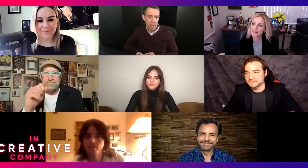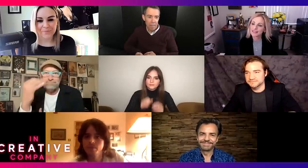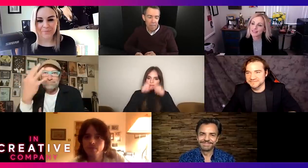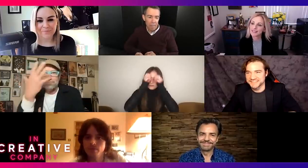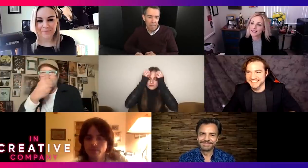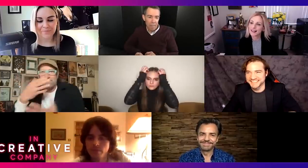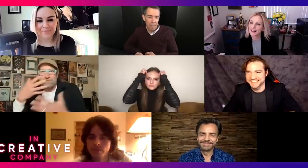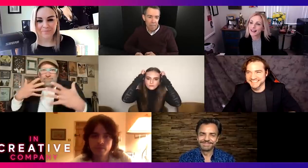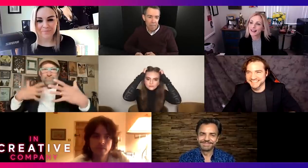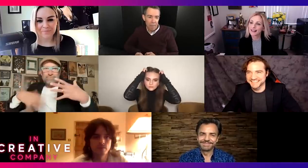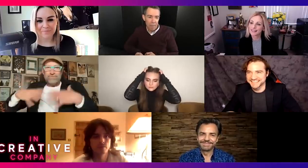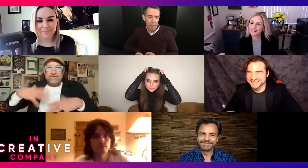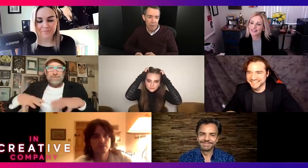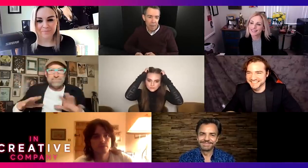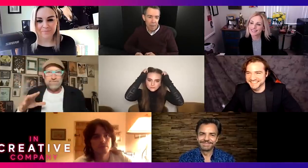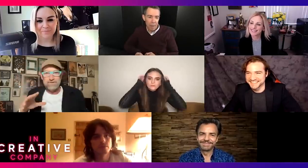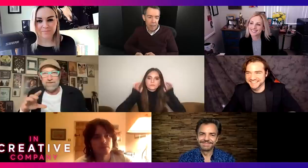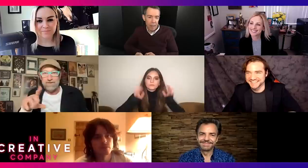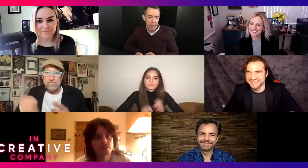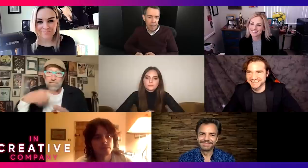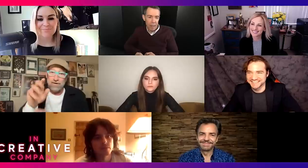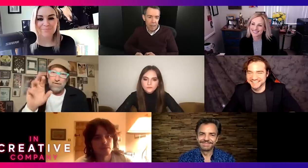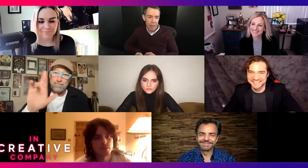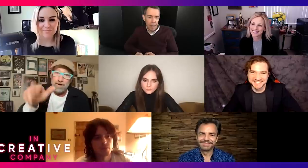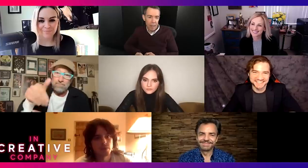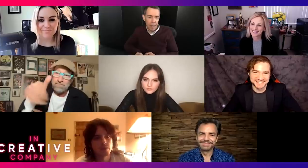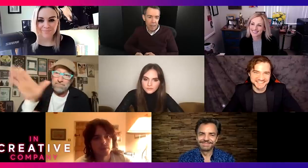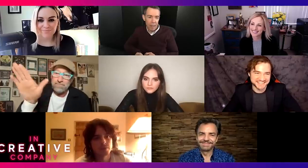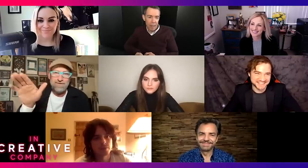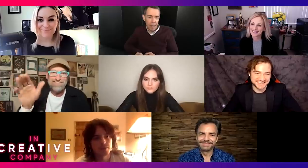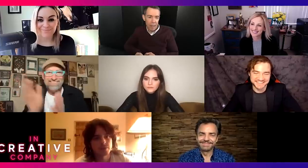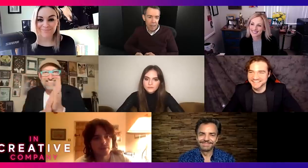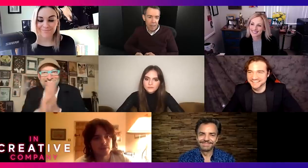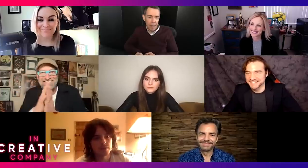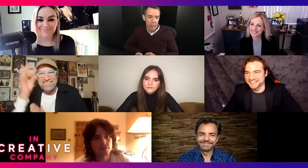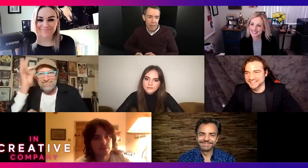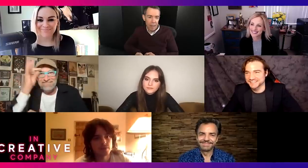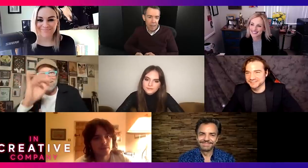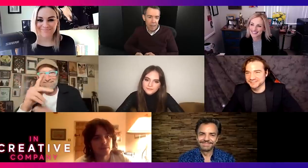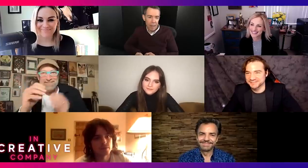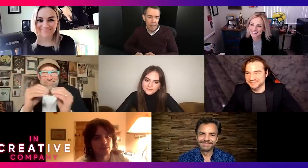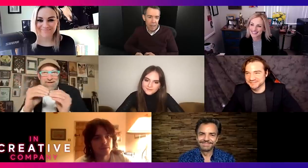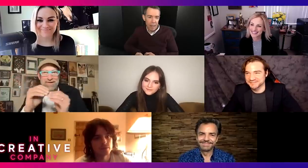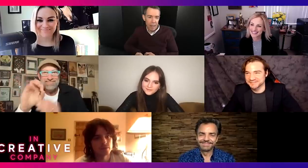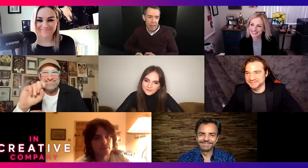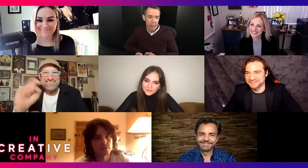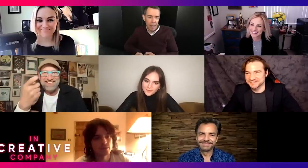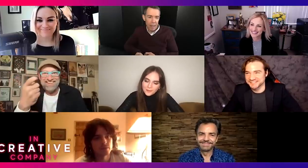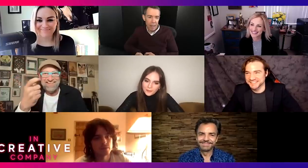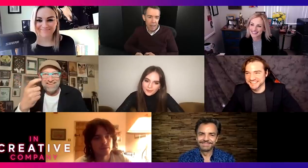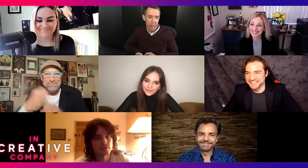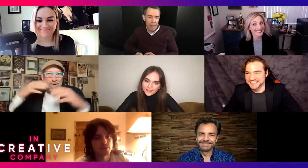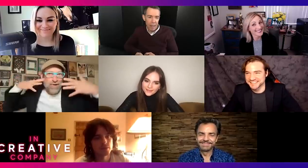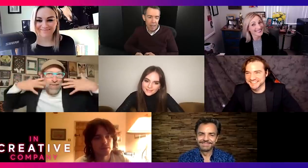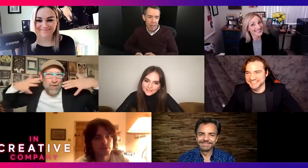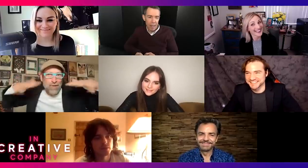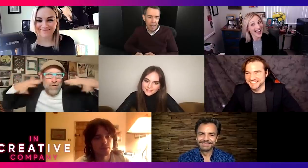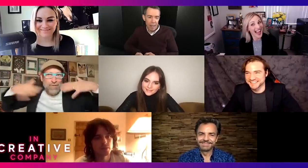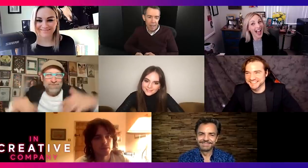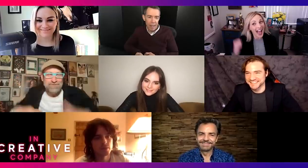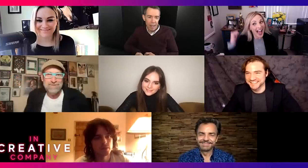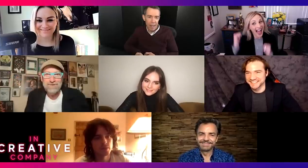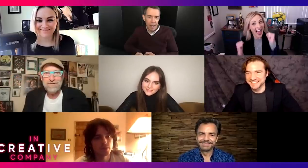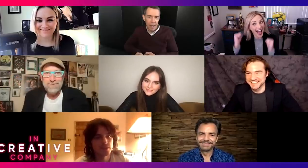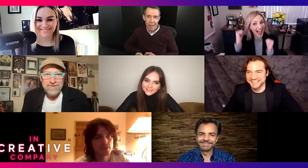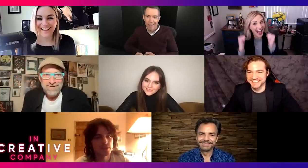Frank, I'd like to... He just falls in love with Jackie because she's this beauty queen. And when Ruby leaves, Frank and Jackie can